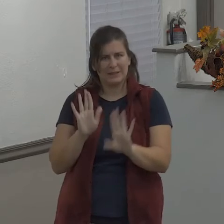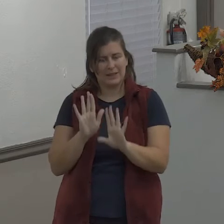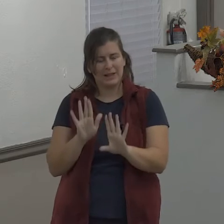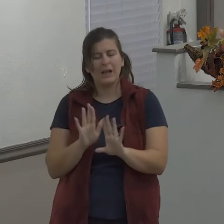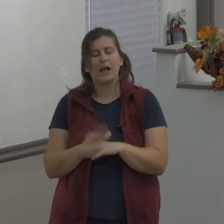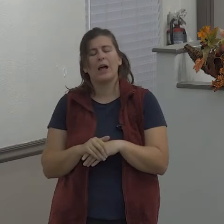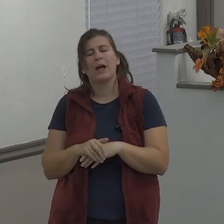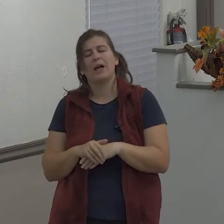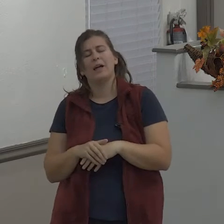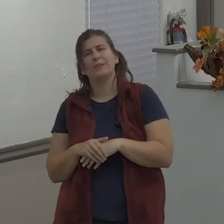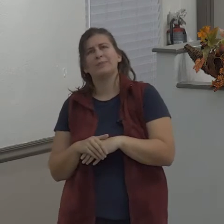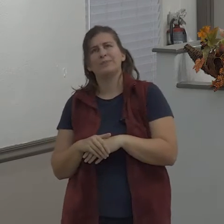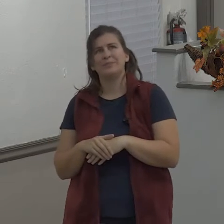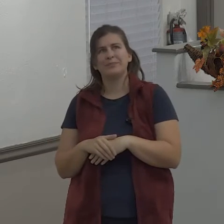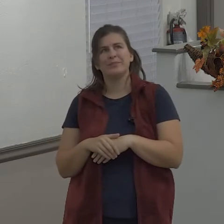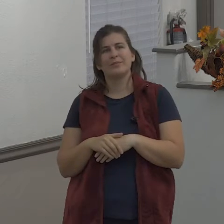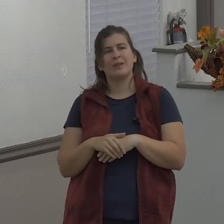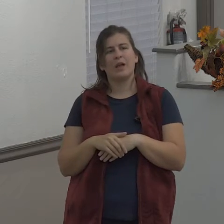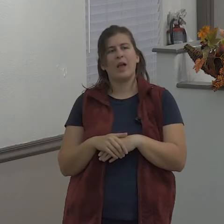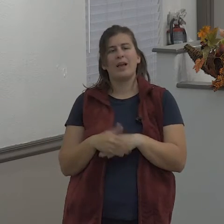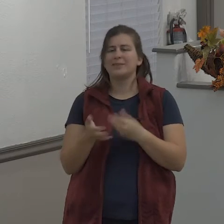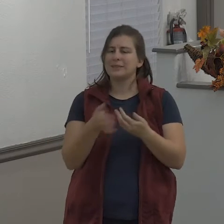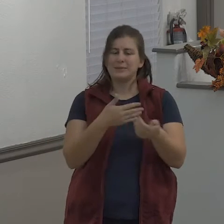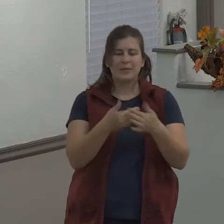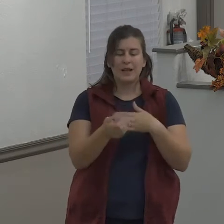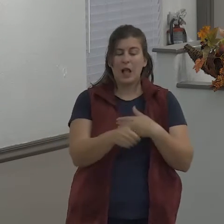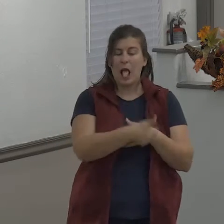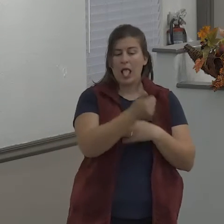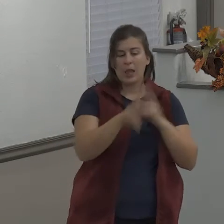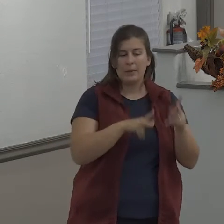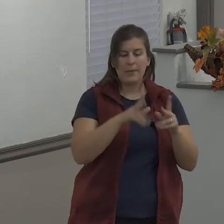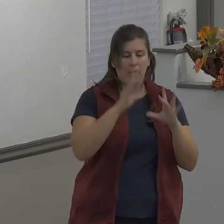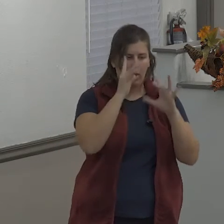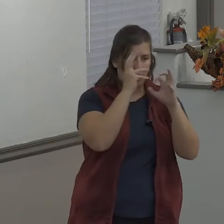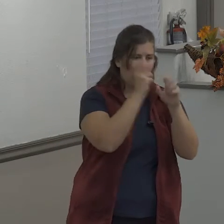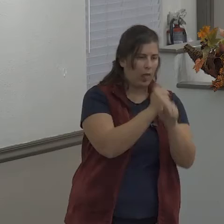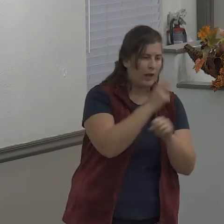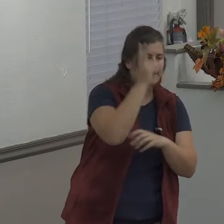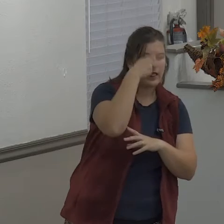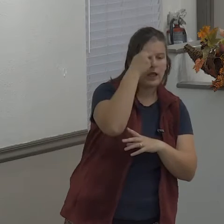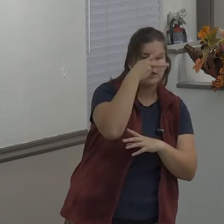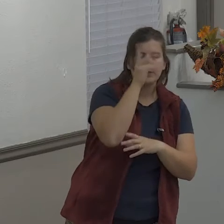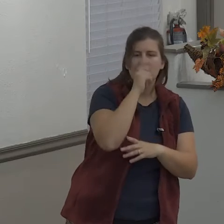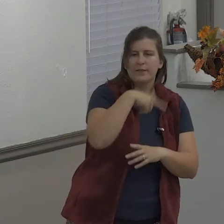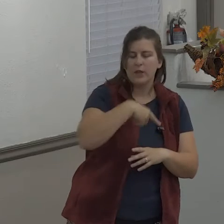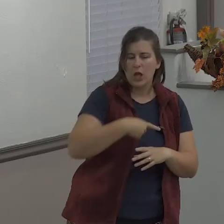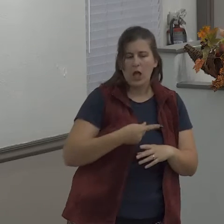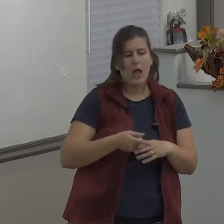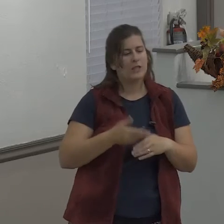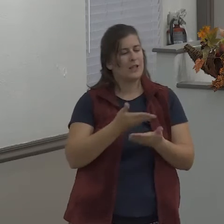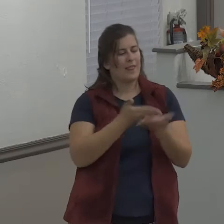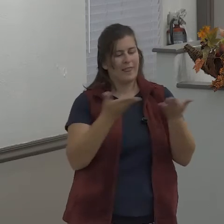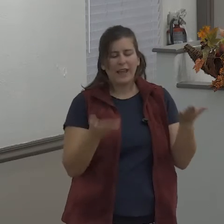But listen, though others may fall for some other philosophy and some other,